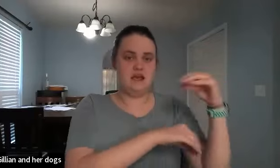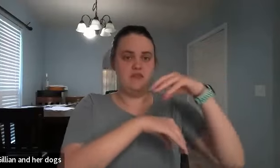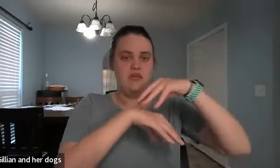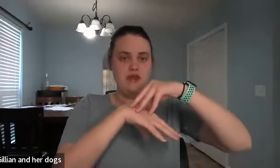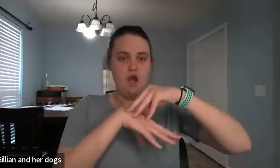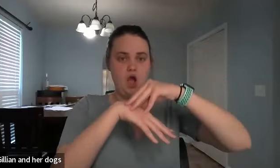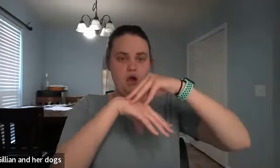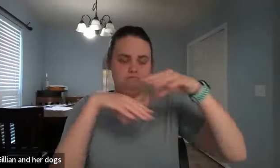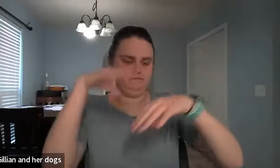And then